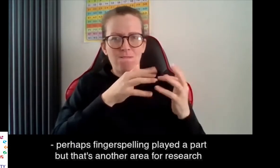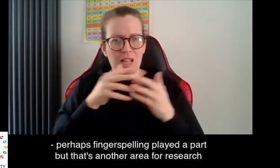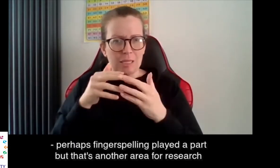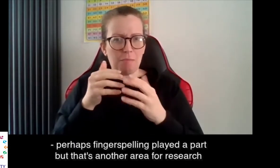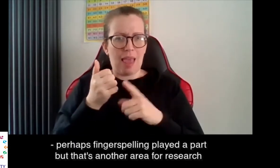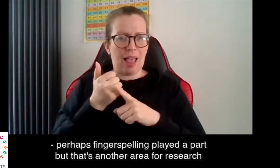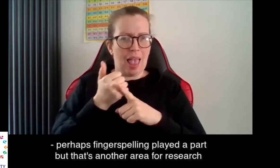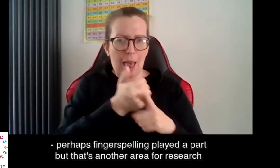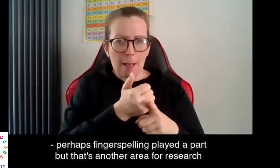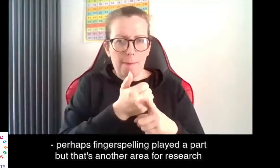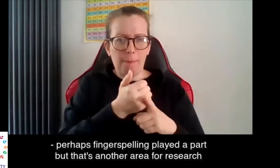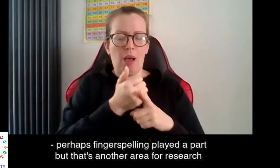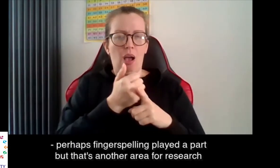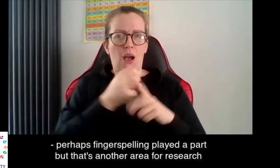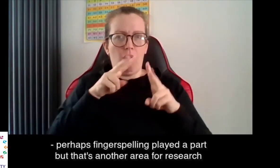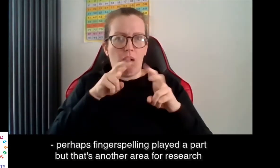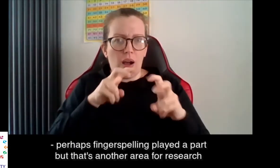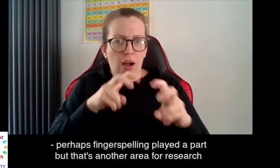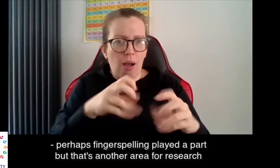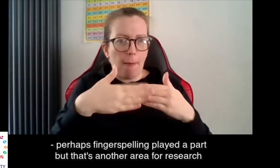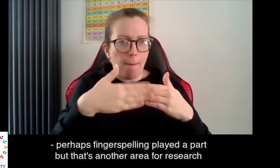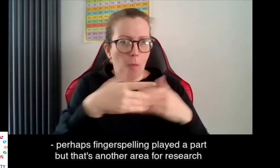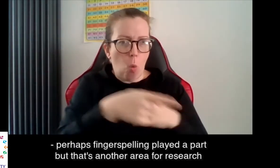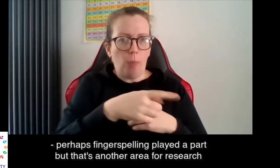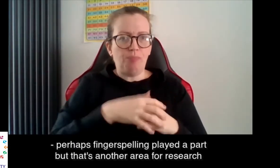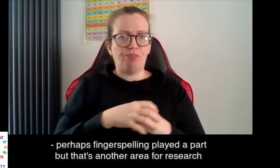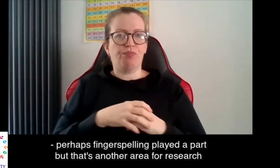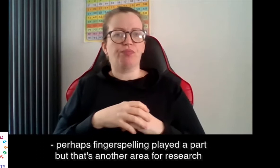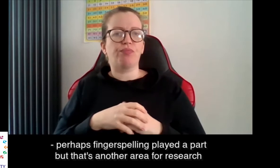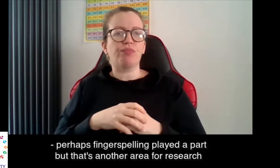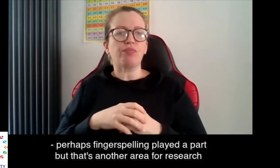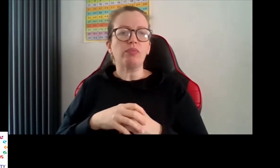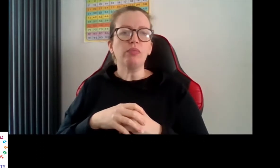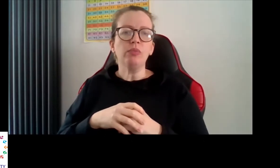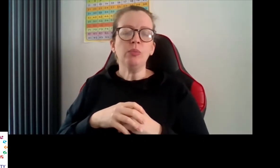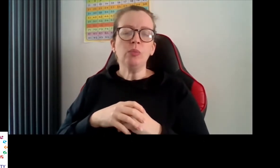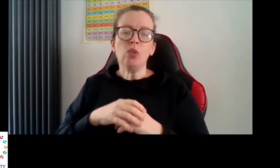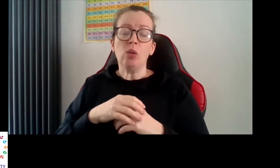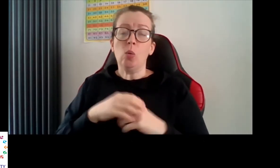Perhaps fingerspelling played a part, but that's another area for research.